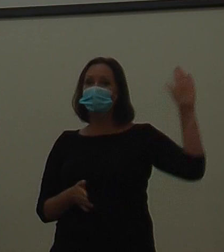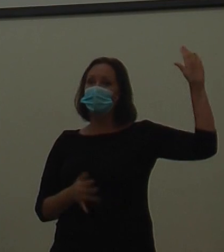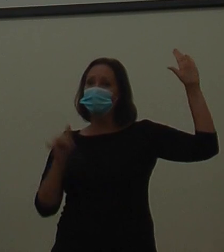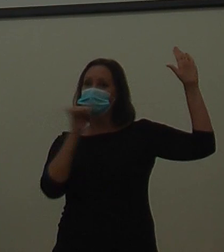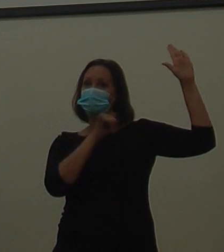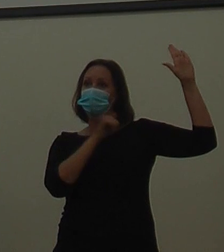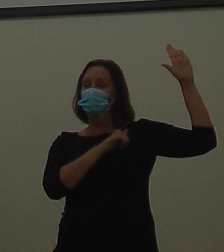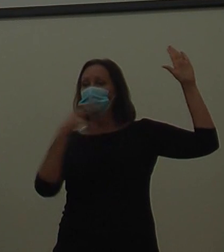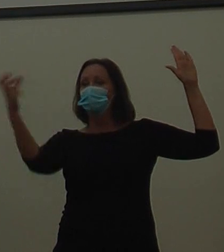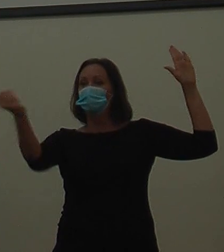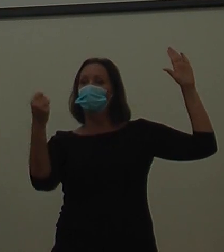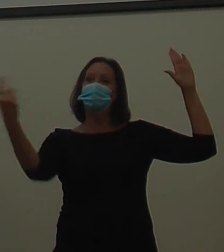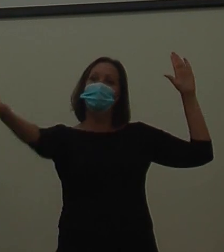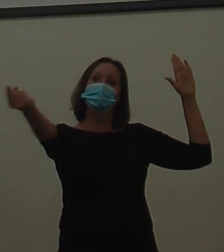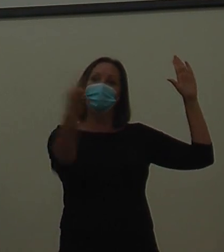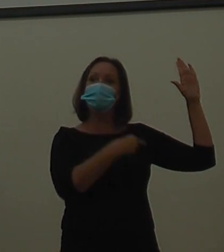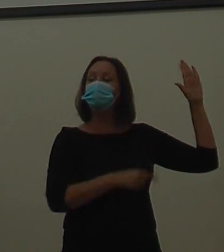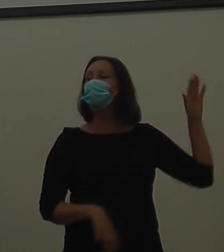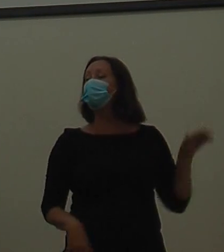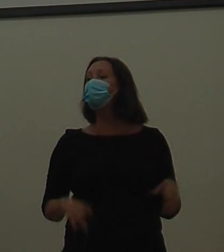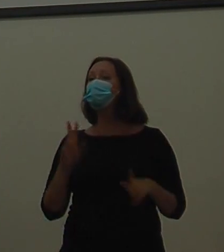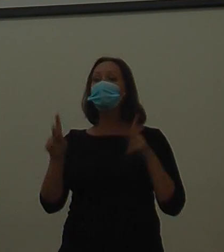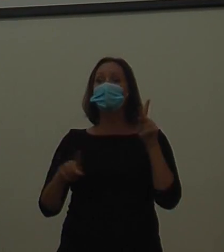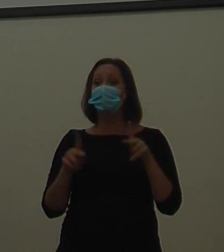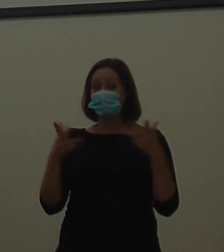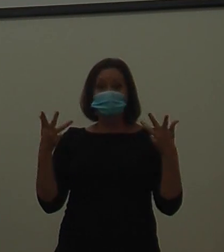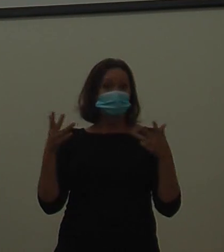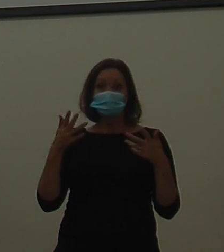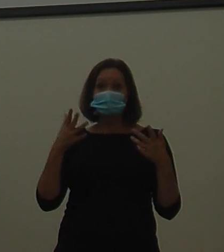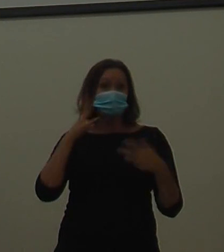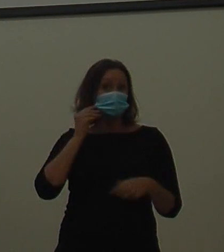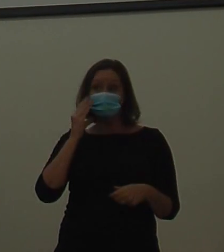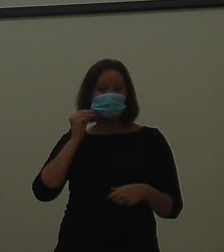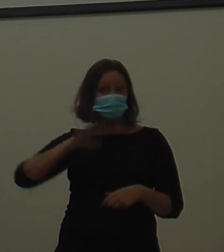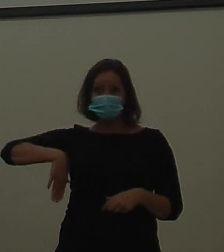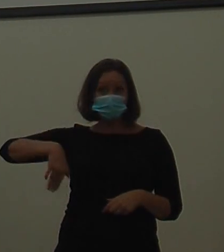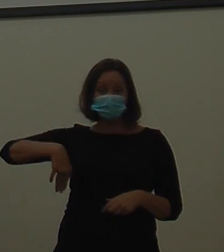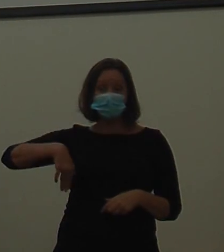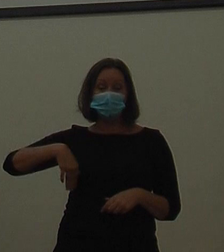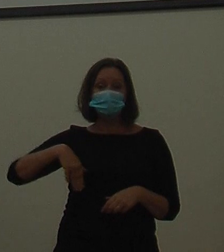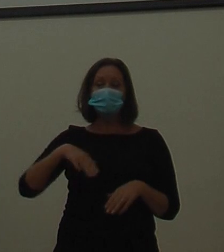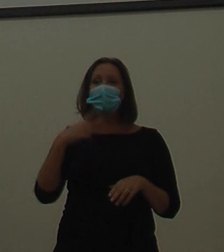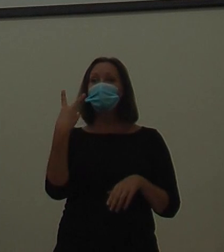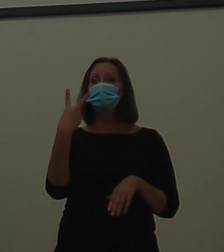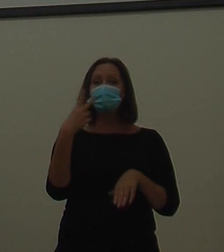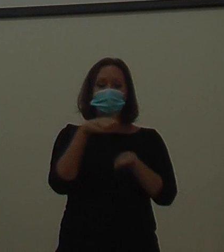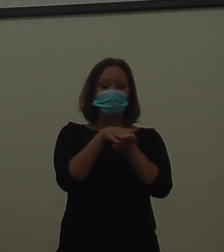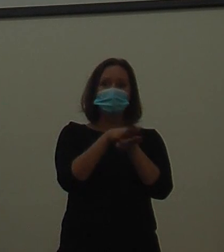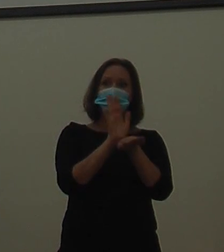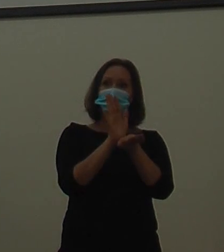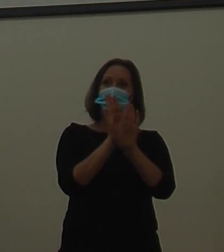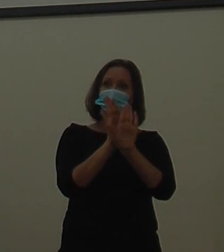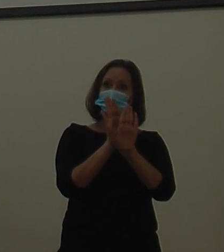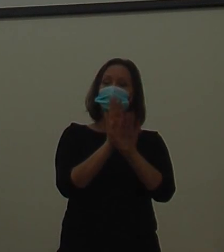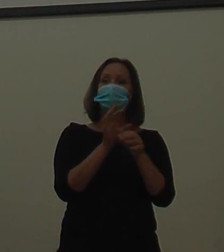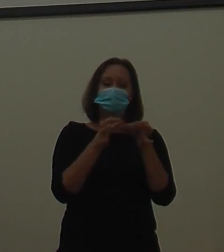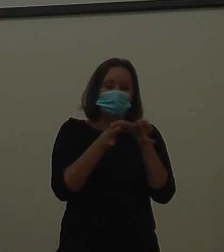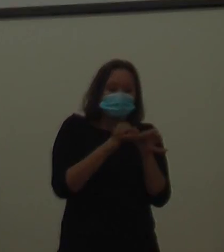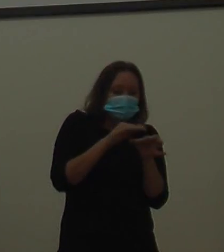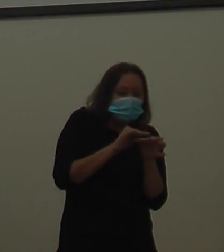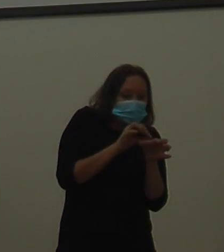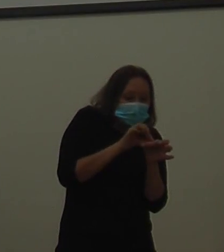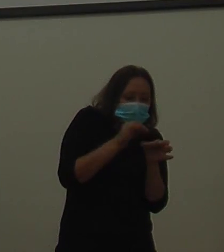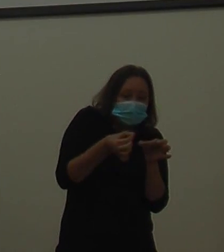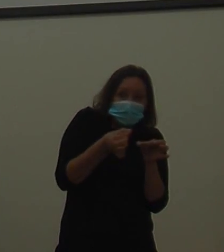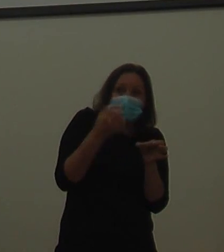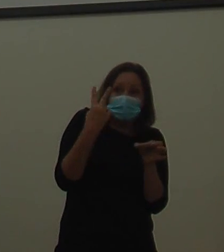keep them up, because they'll grab them and bring them right down to you. Now, for those who hadn't used these, you peel off the little top layer for the bread, and